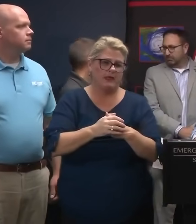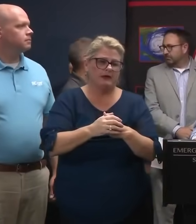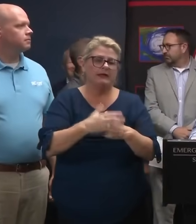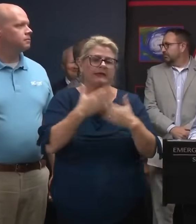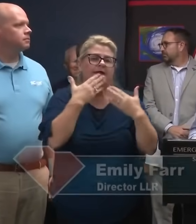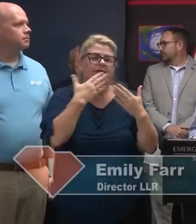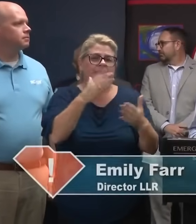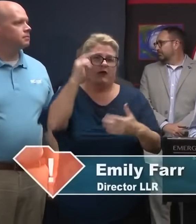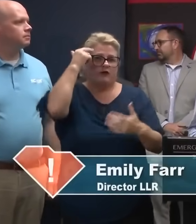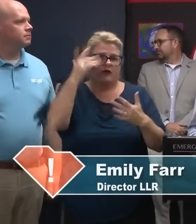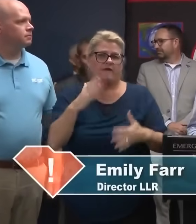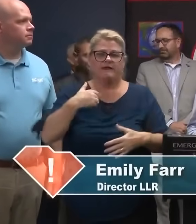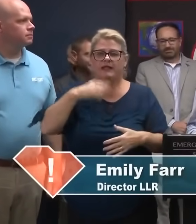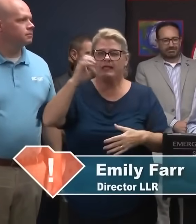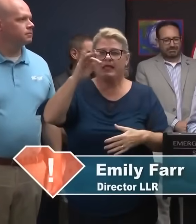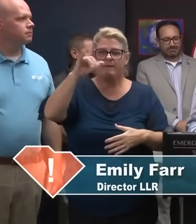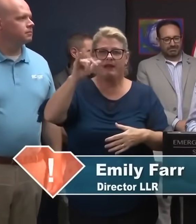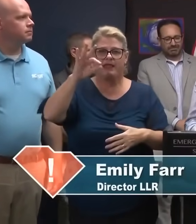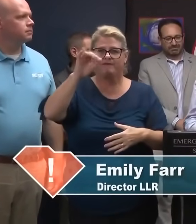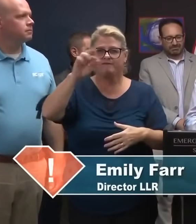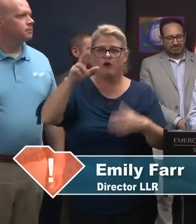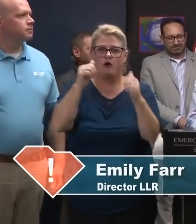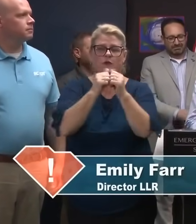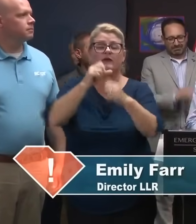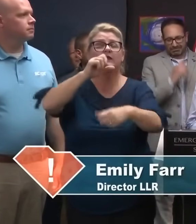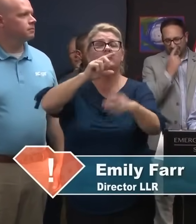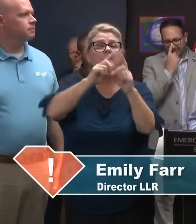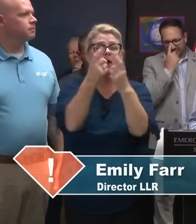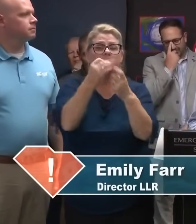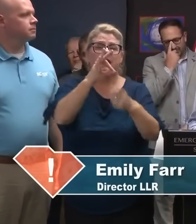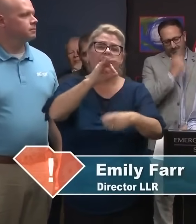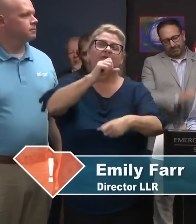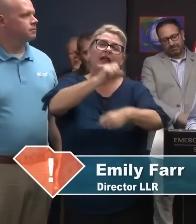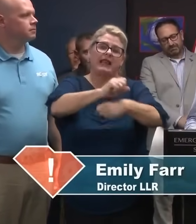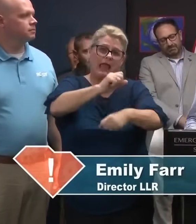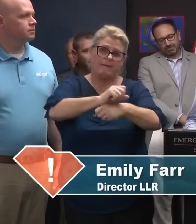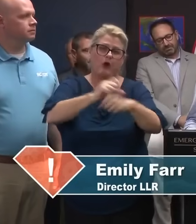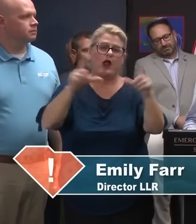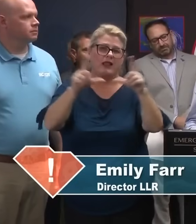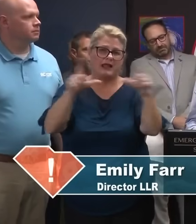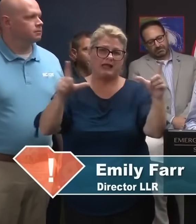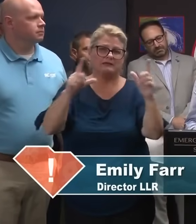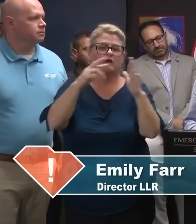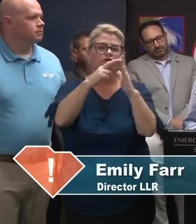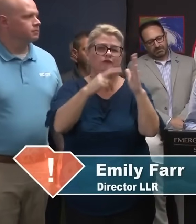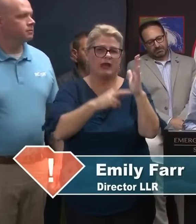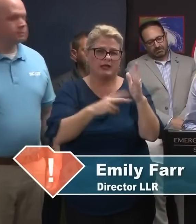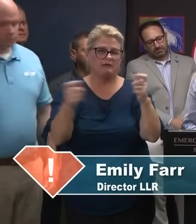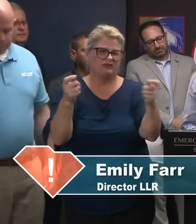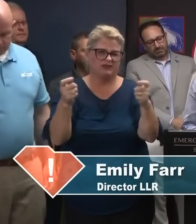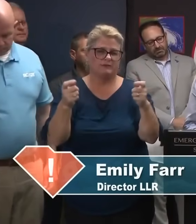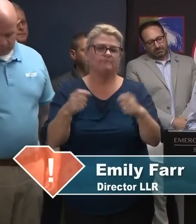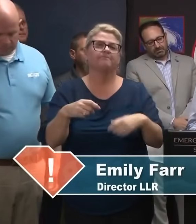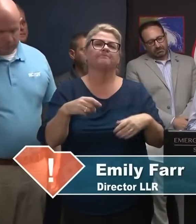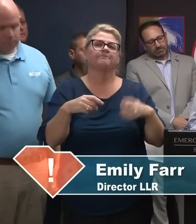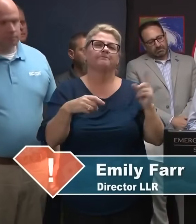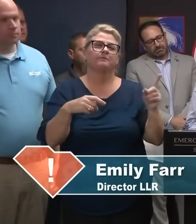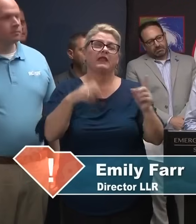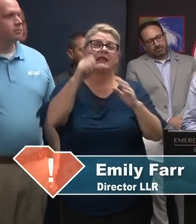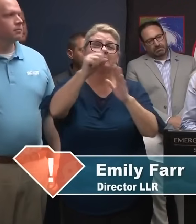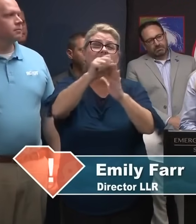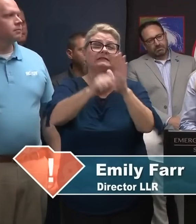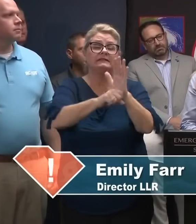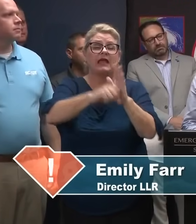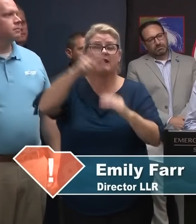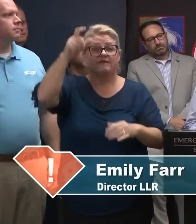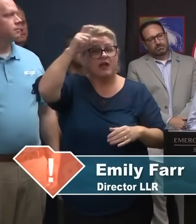Thank you, Governor. Emily Farr with the Department of Labor, Licensing and Regulation, here to provide an update on the state's firefighting